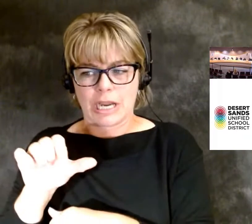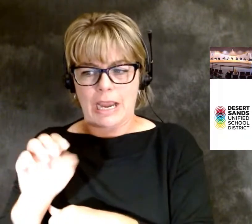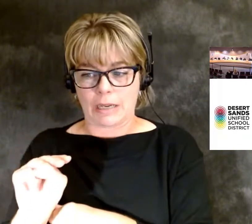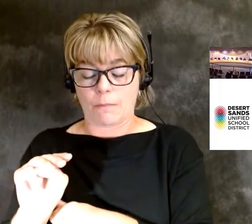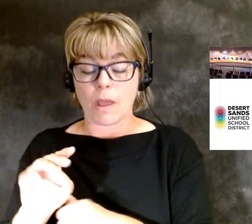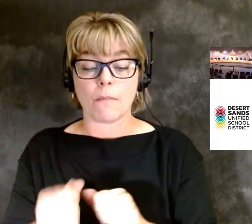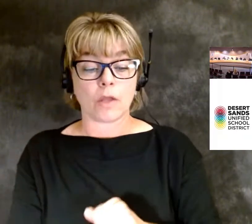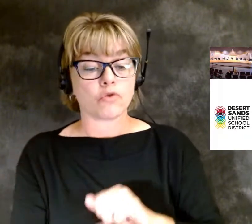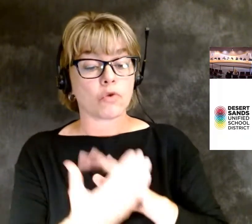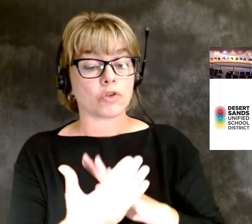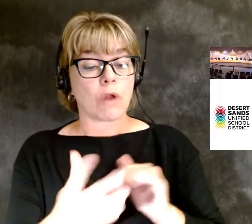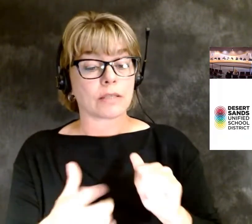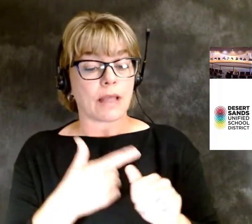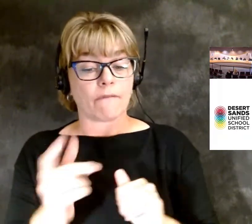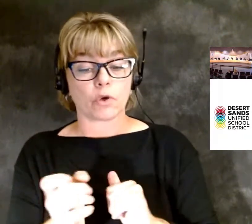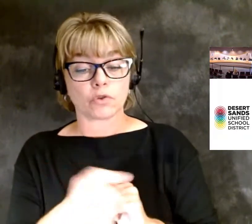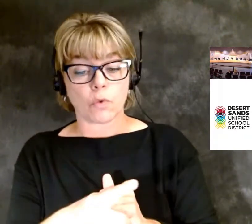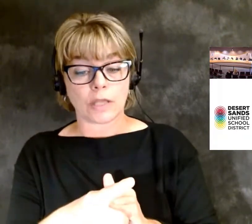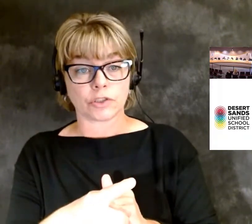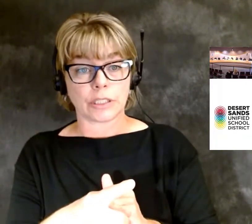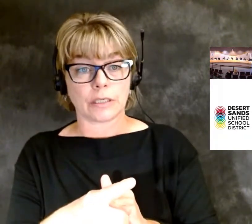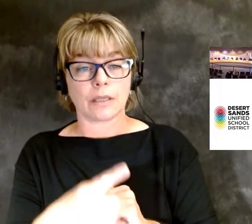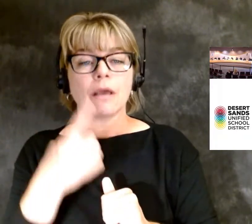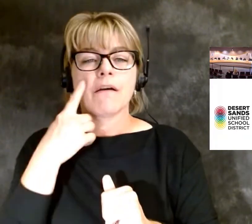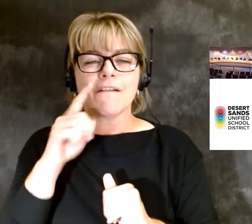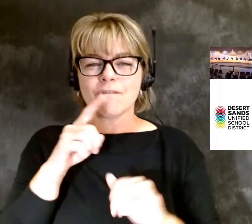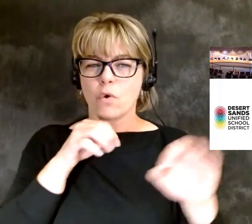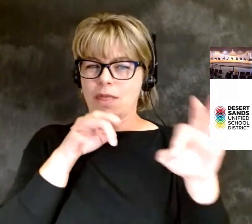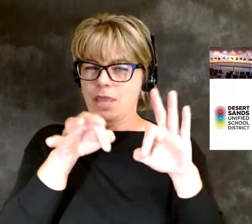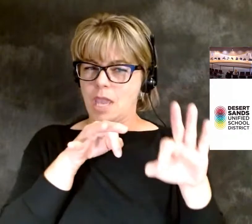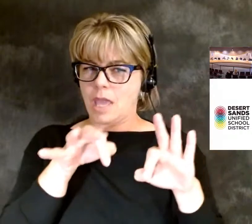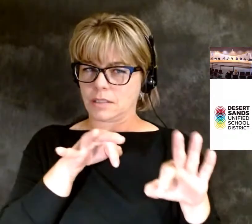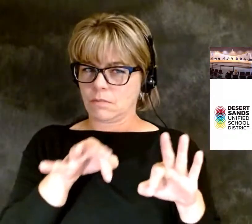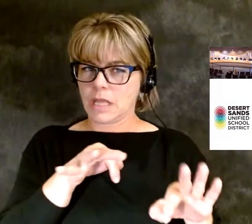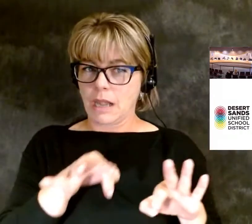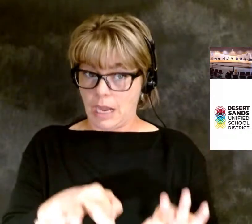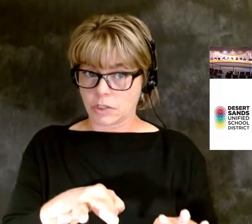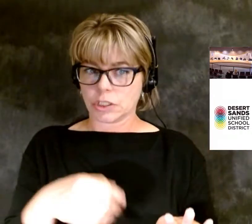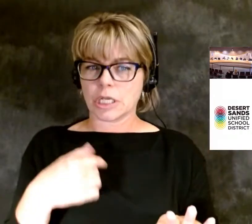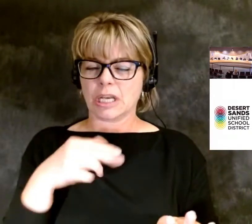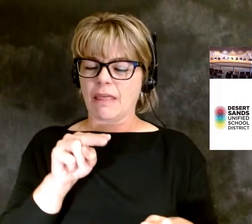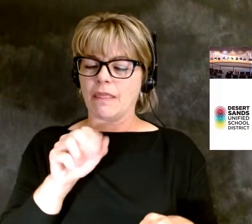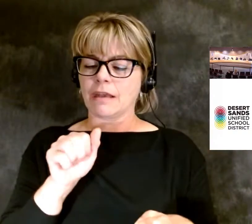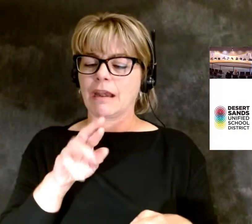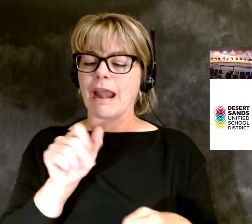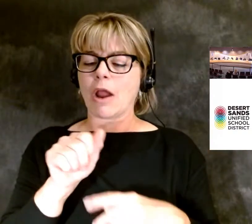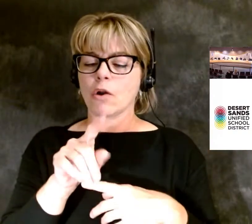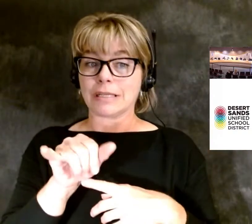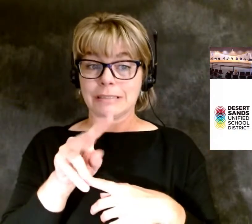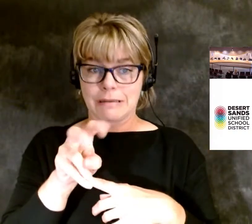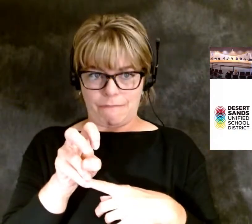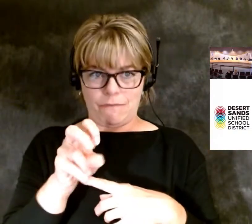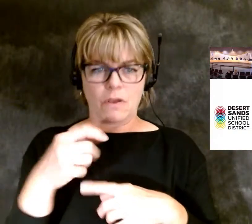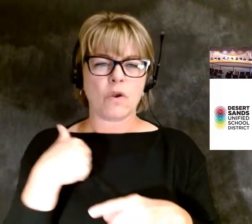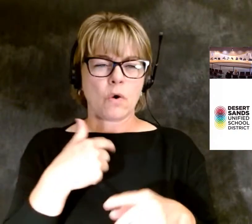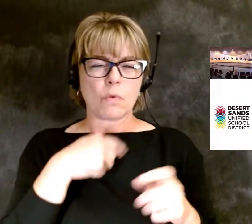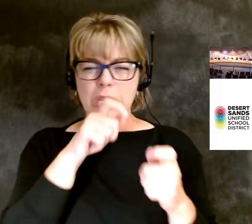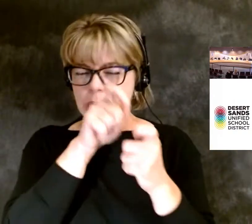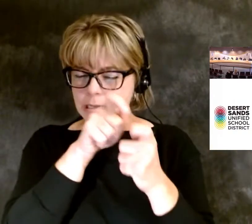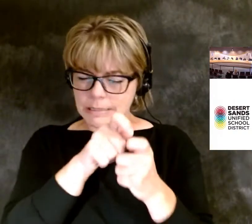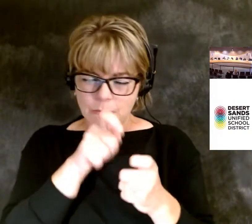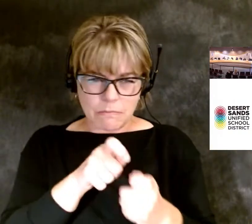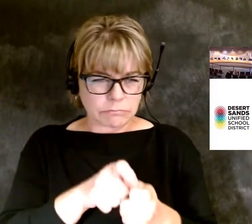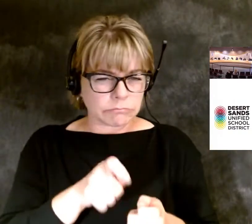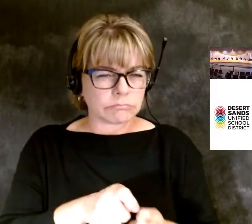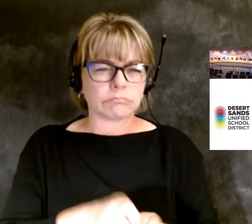question, in the narrative, we go into great details of what all the different interventions and the impact and the metrics tied to it.